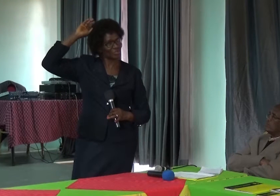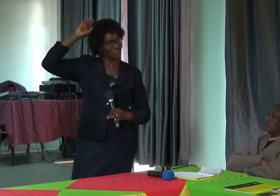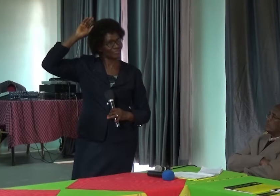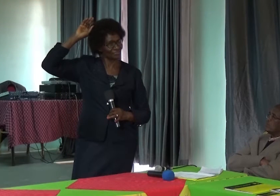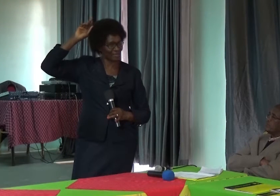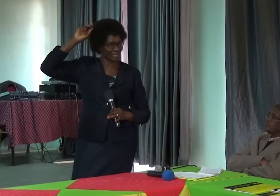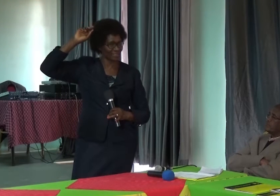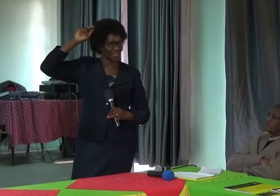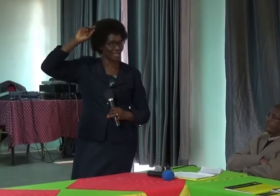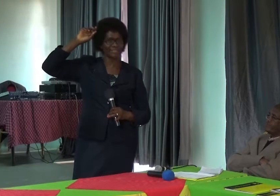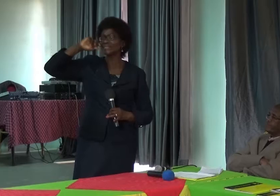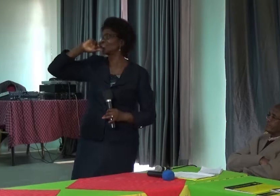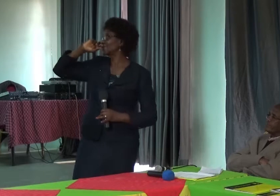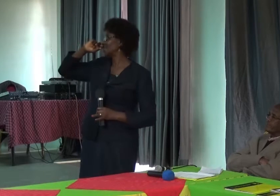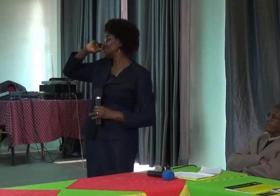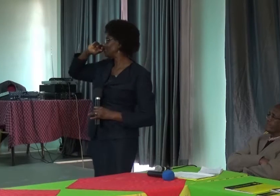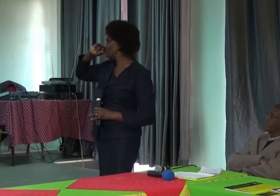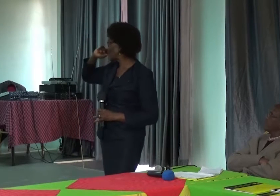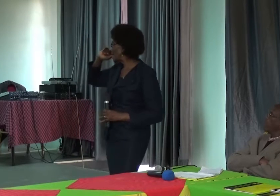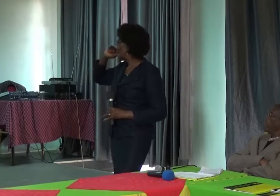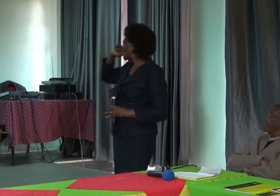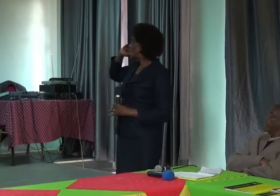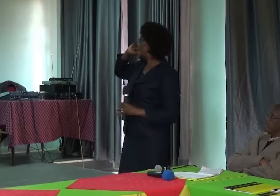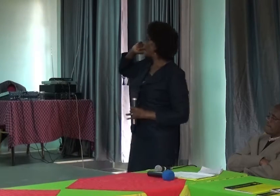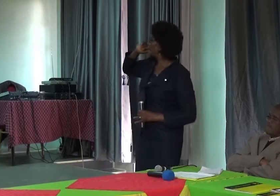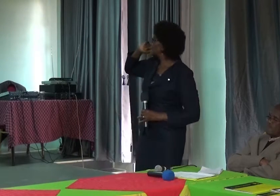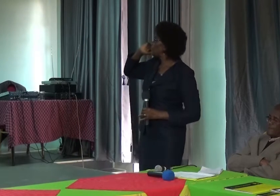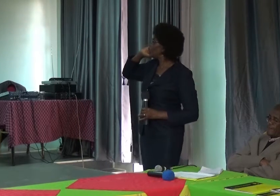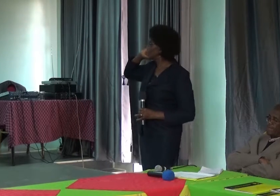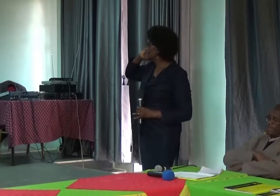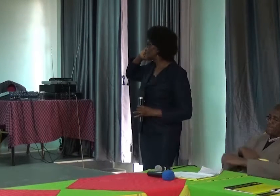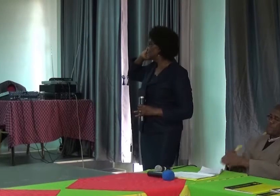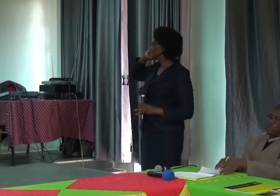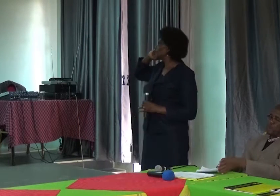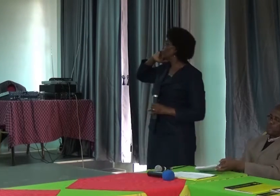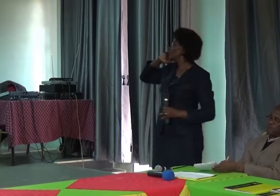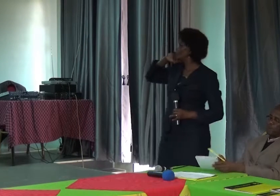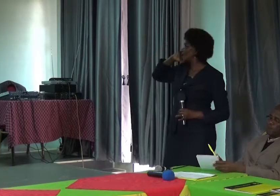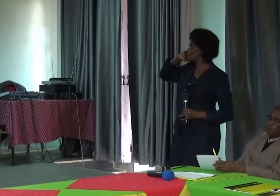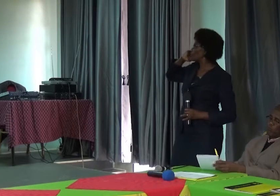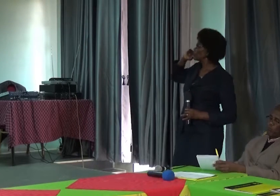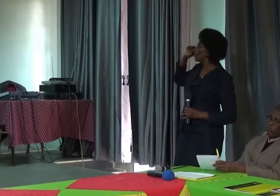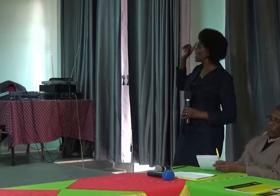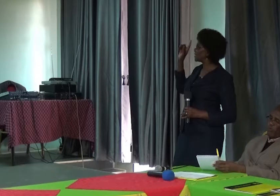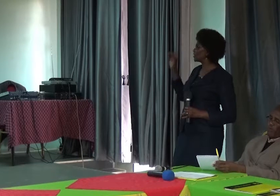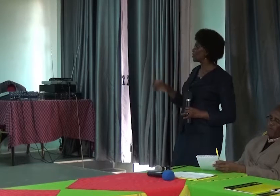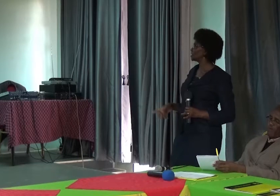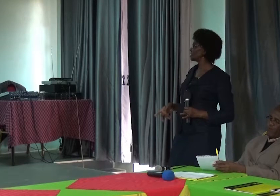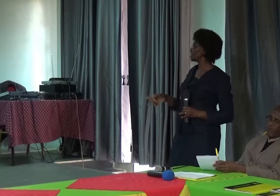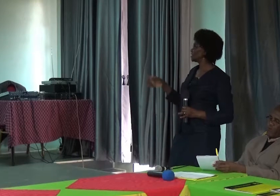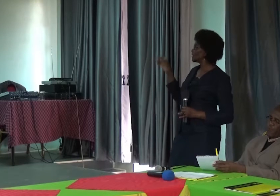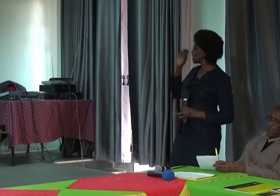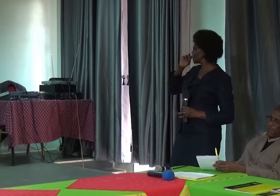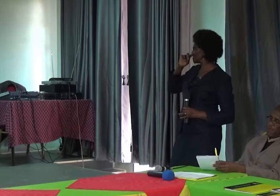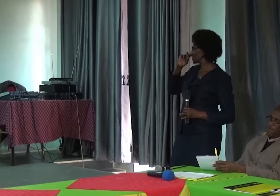this is what we found out, and things like that. The process, it will utilize, of course, mobile